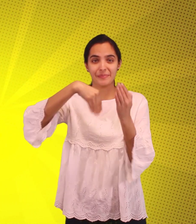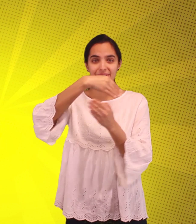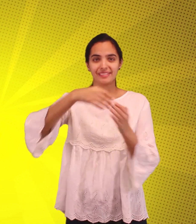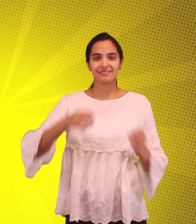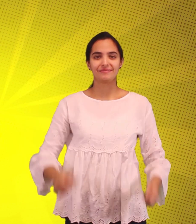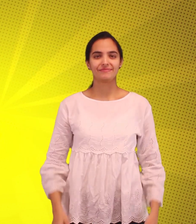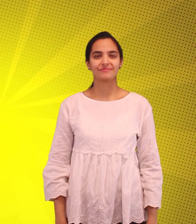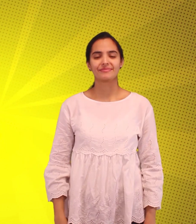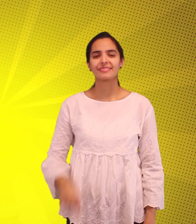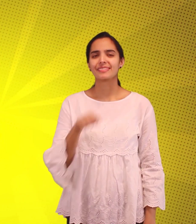Relative.